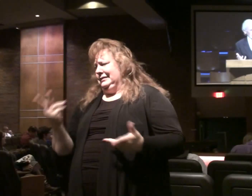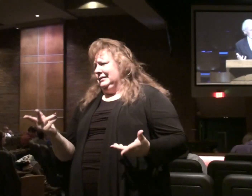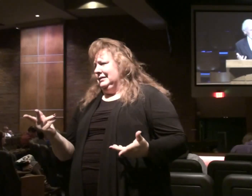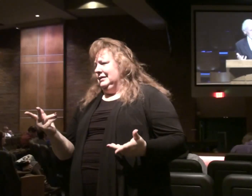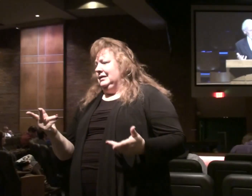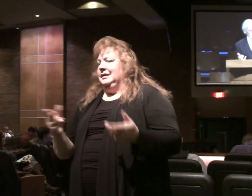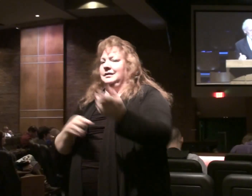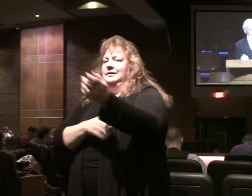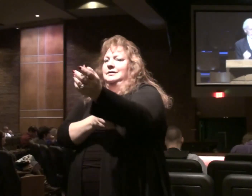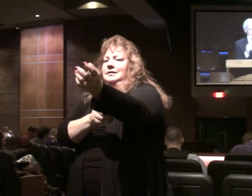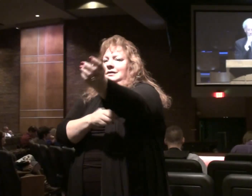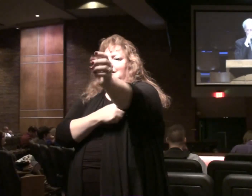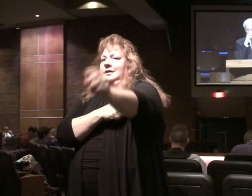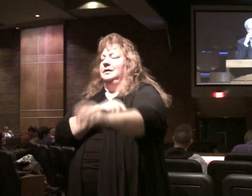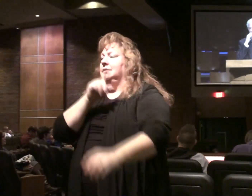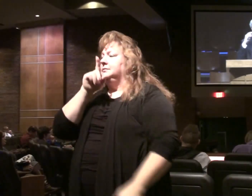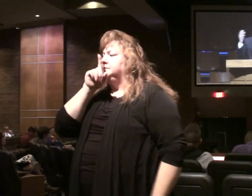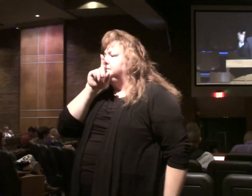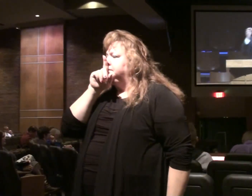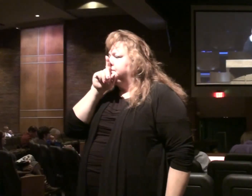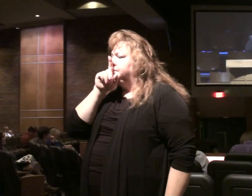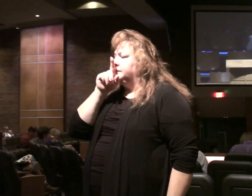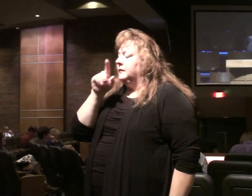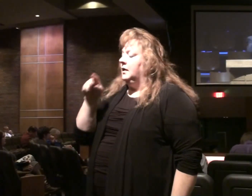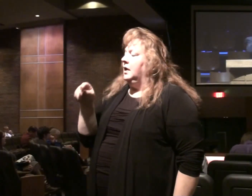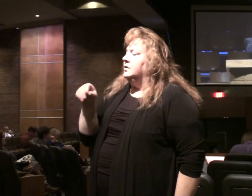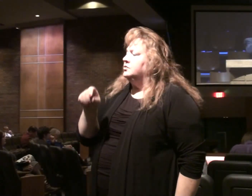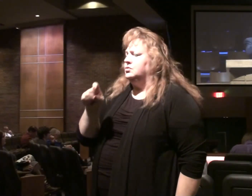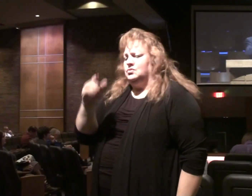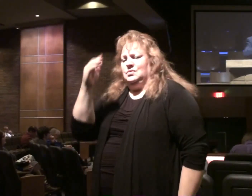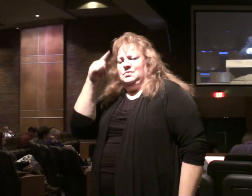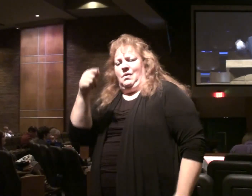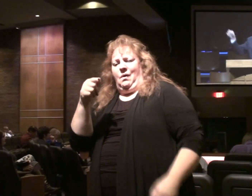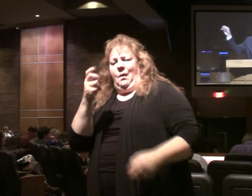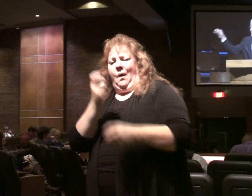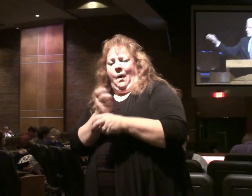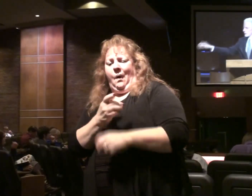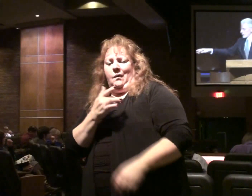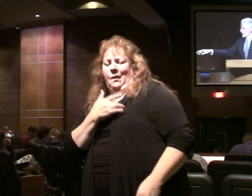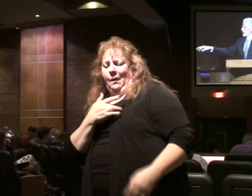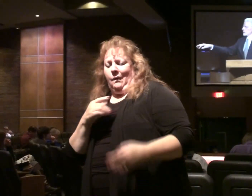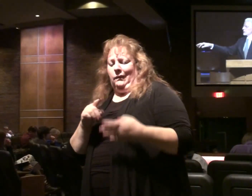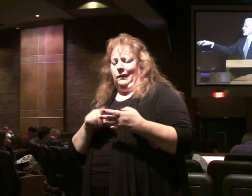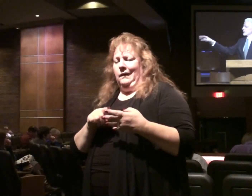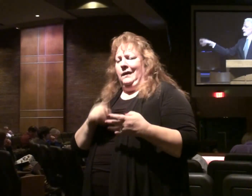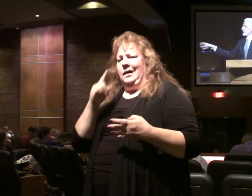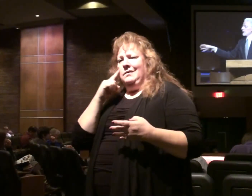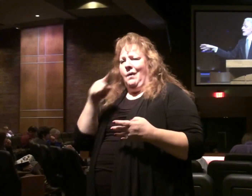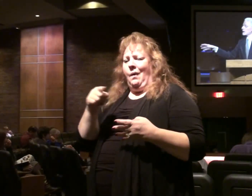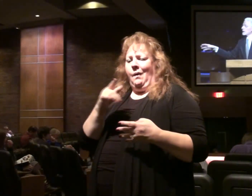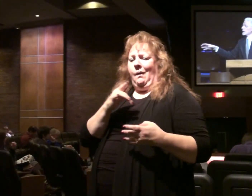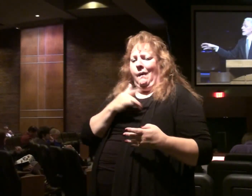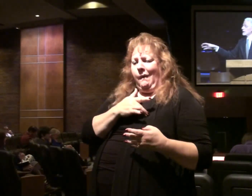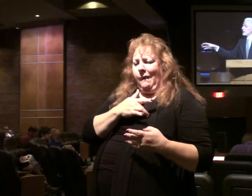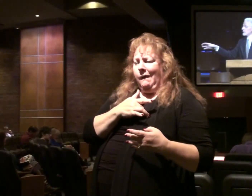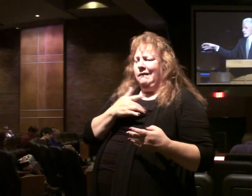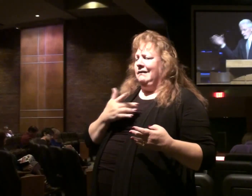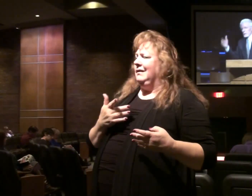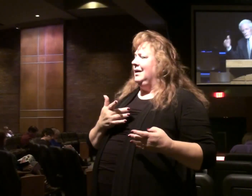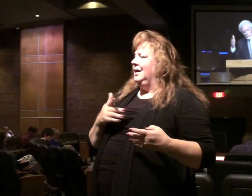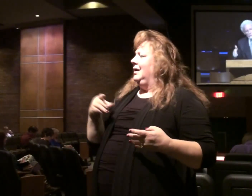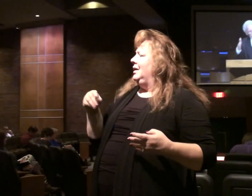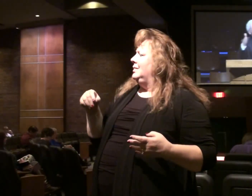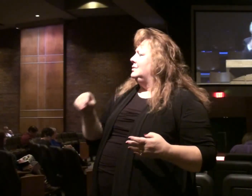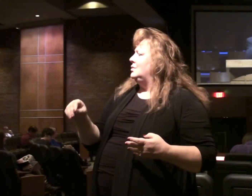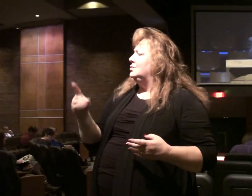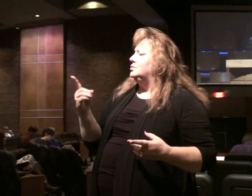You know, there's nothing said here that the sower should have known this was a hard heart. The sower should have known it was this kind of heart. The